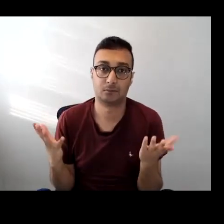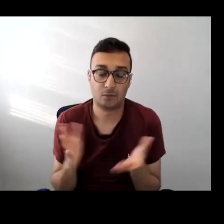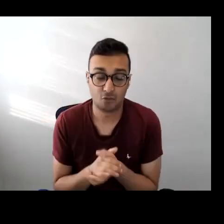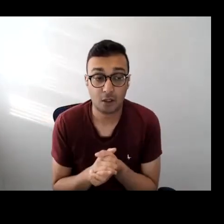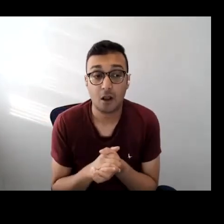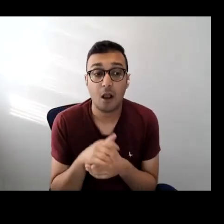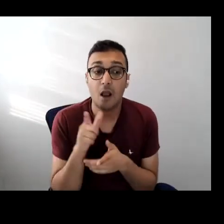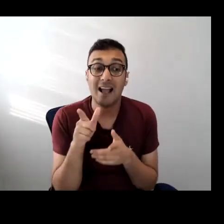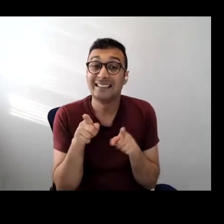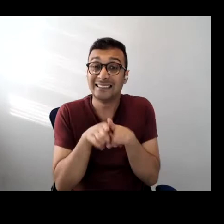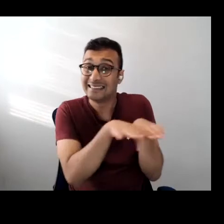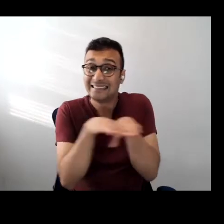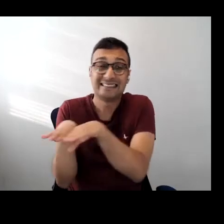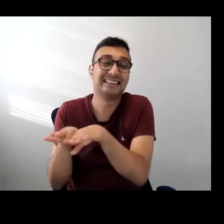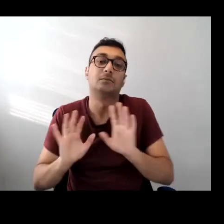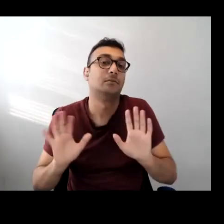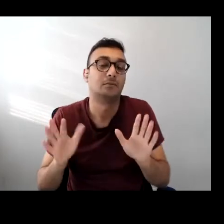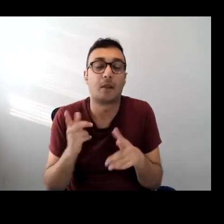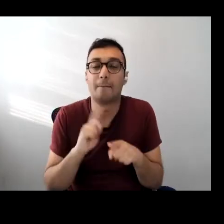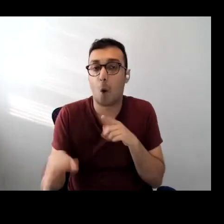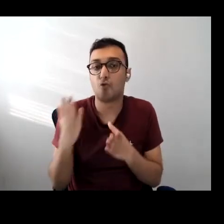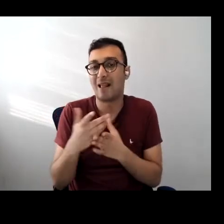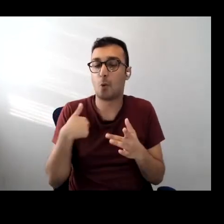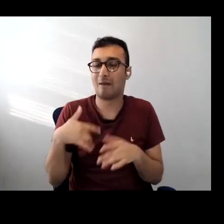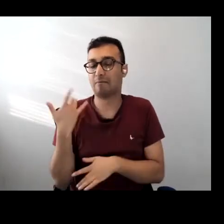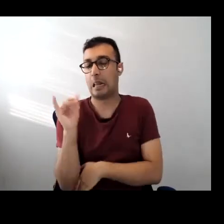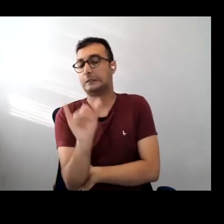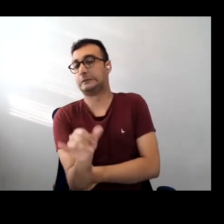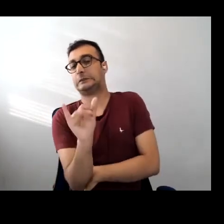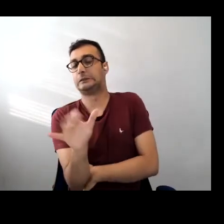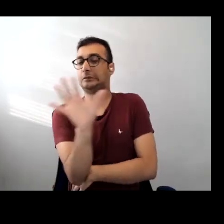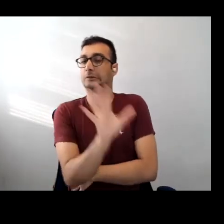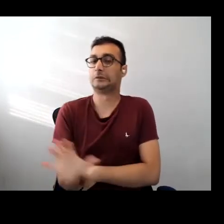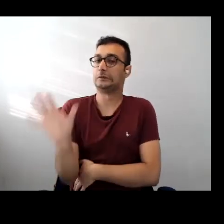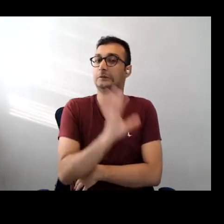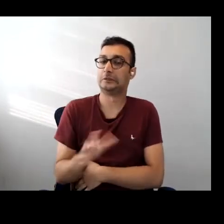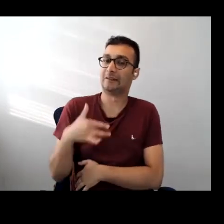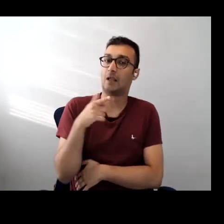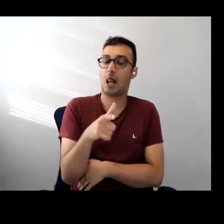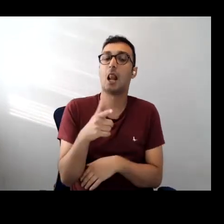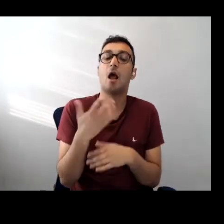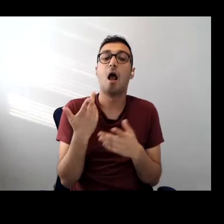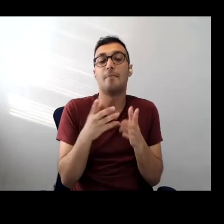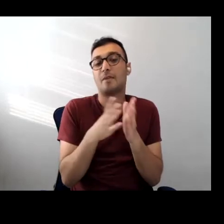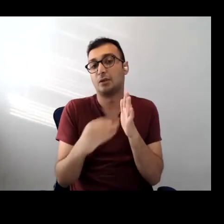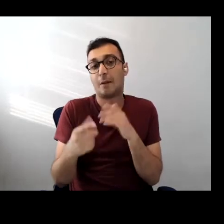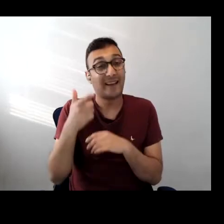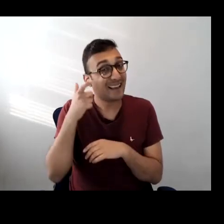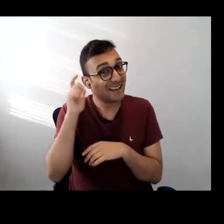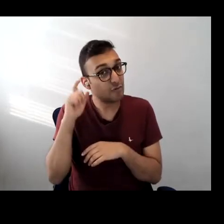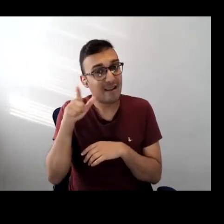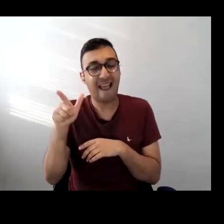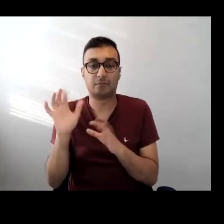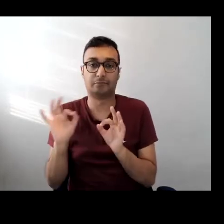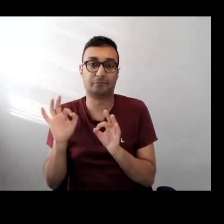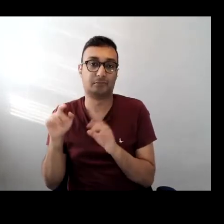actually the majority of these were spectacles, so other ones were less likely, for example, hearing aids. It's also worth